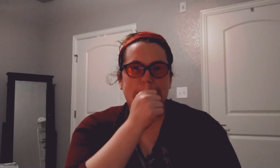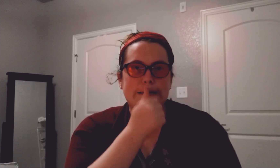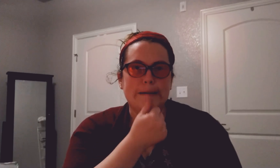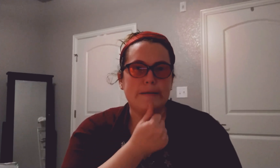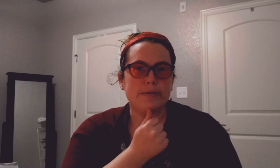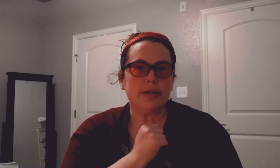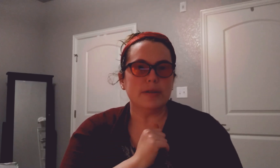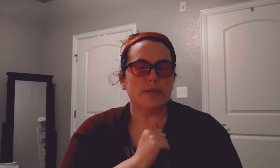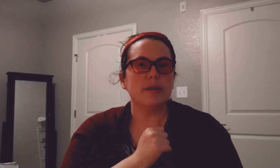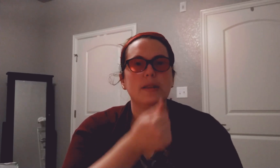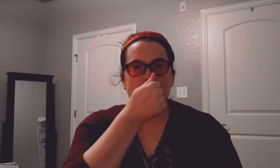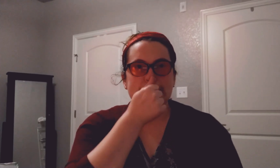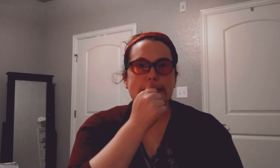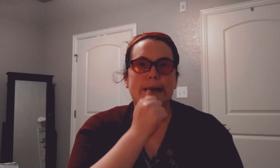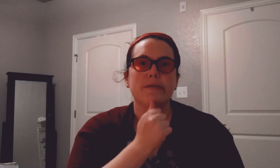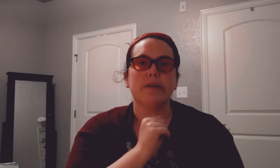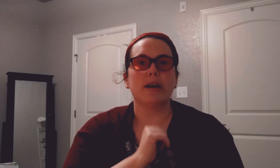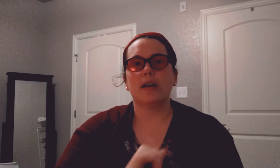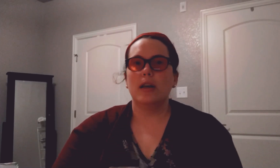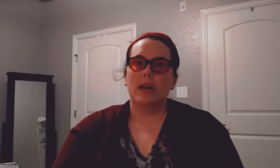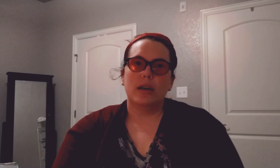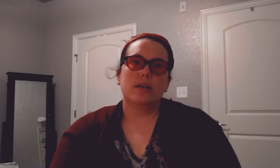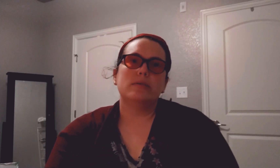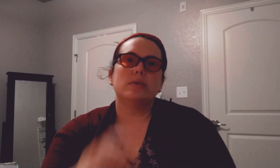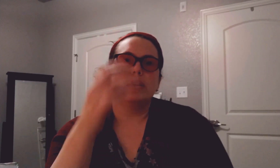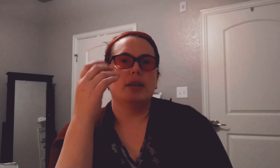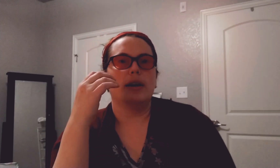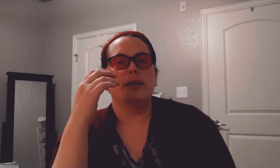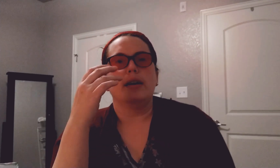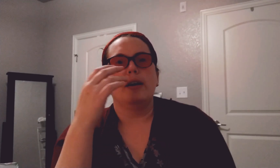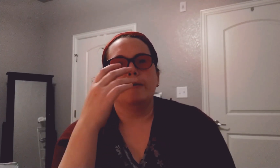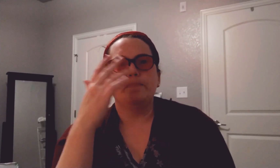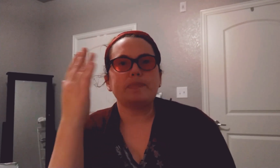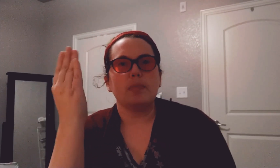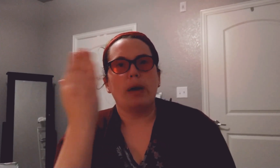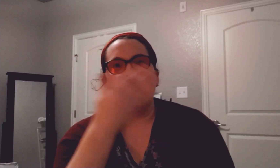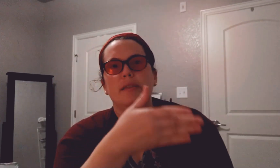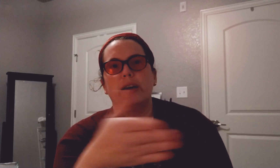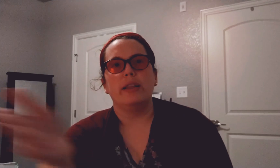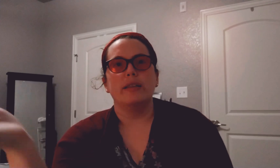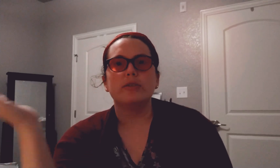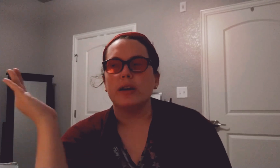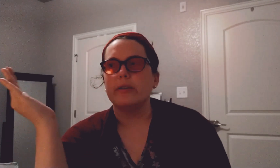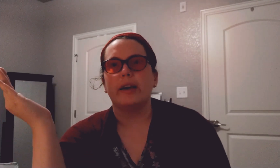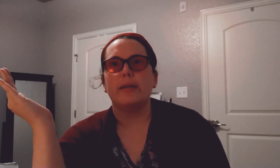this afterwards. This is suffering. Because really the idea behind the valley of the shadow of death